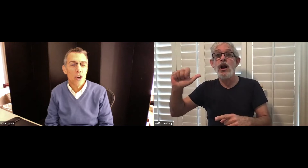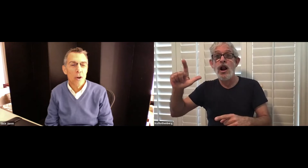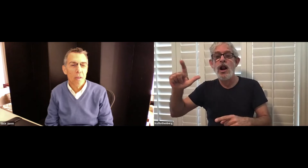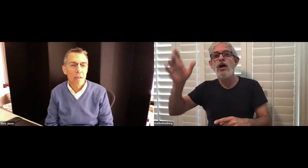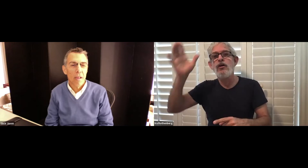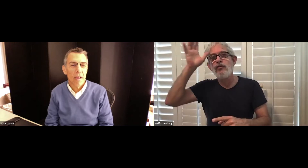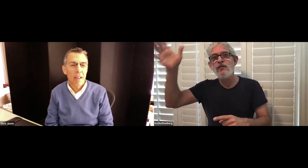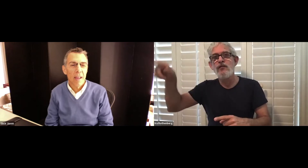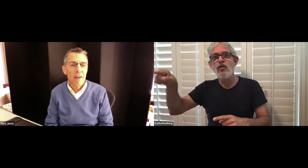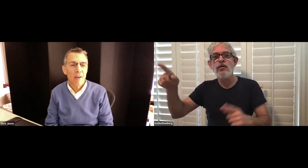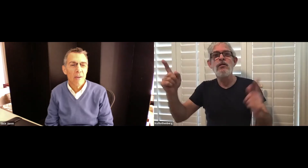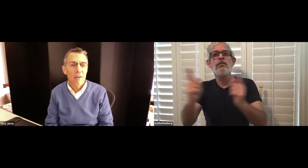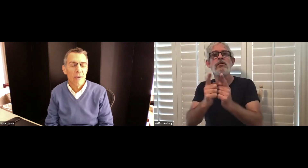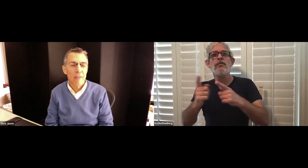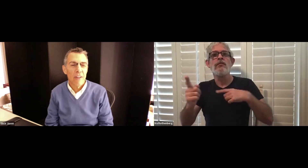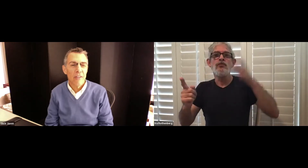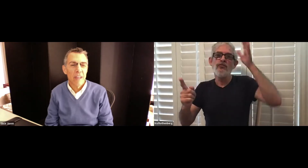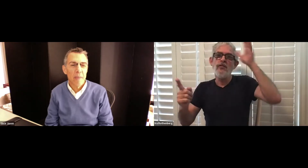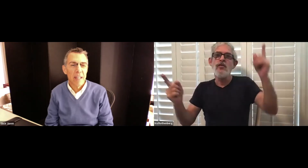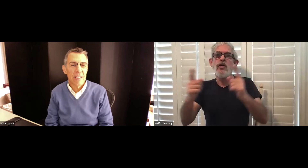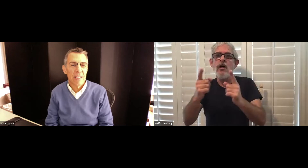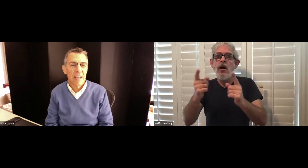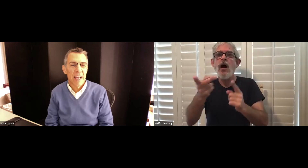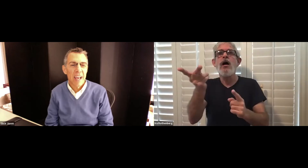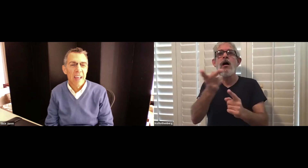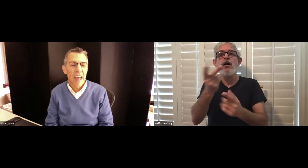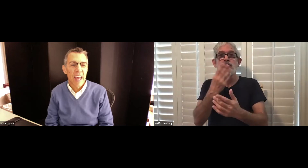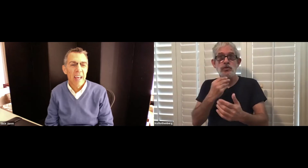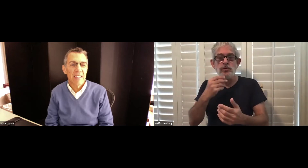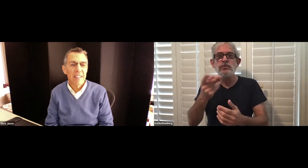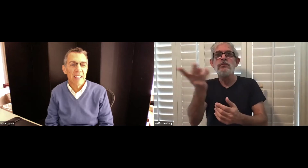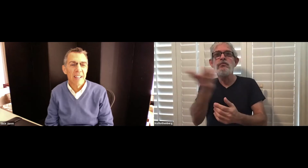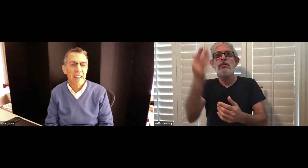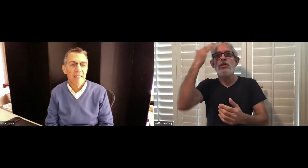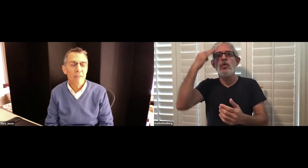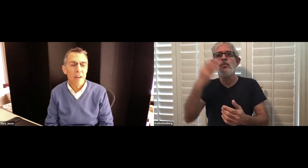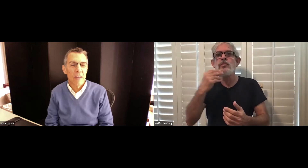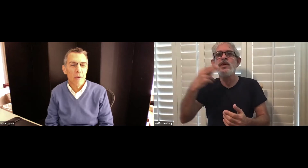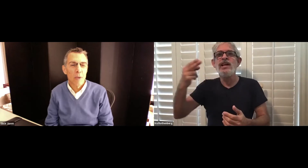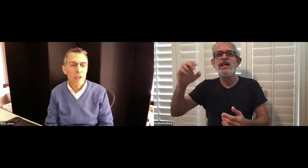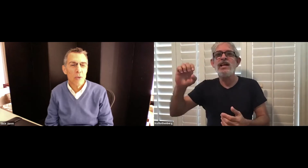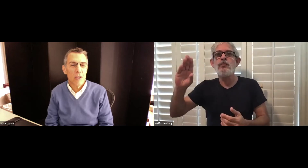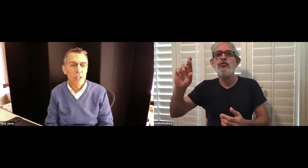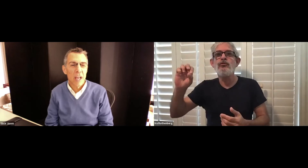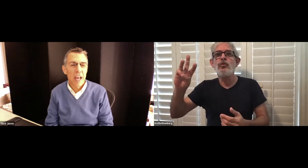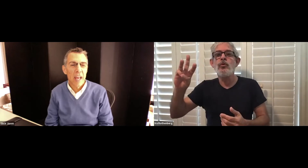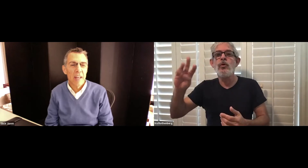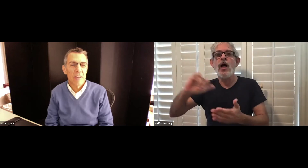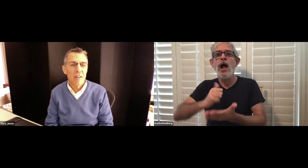maternal grandfather. They met and found out that they were both Jewish, and they both